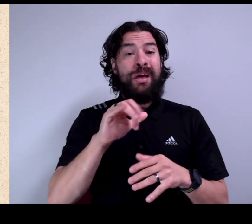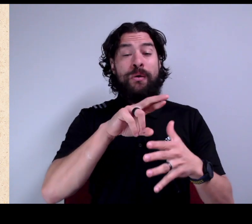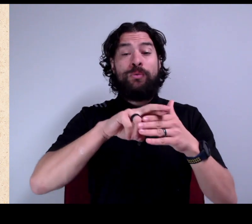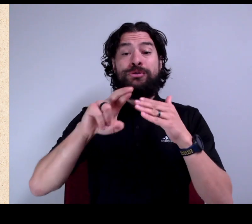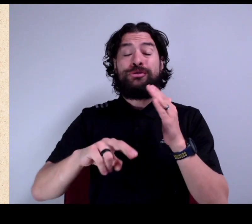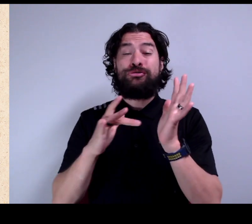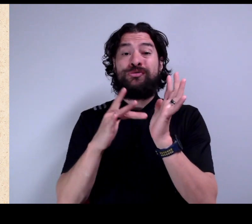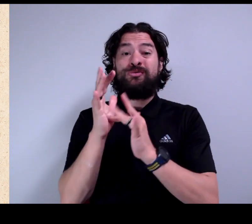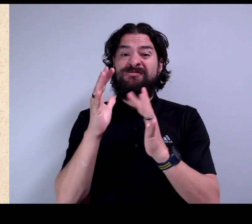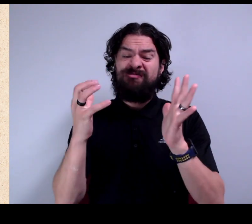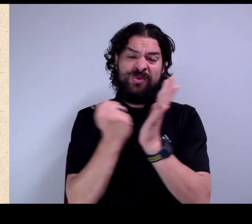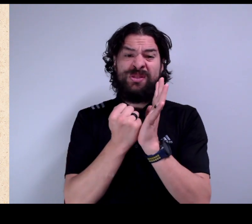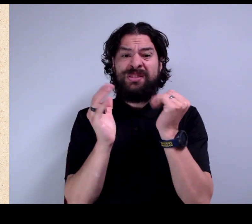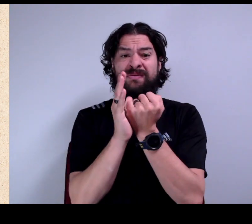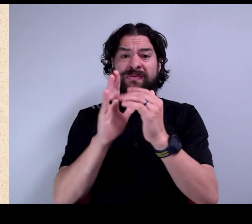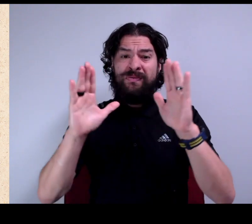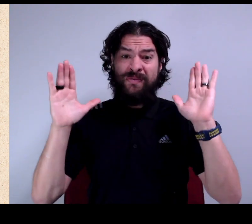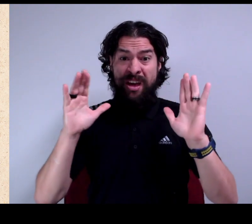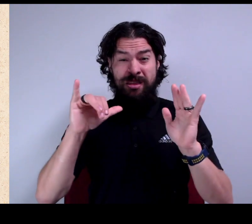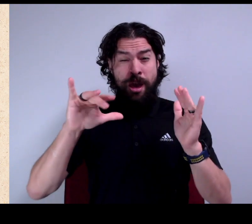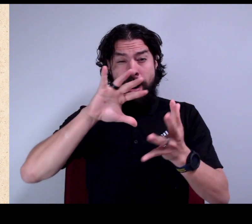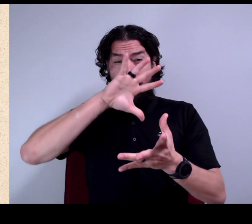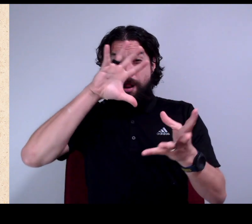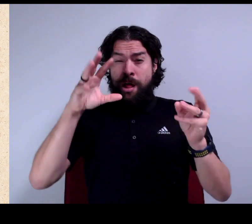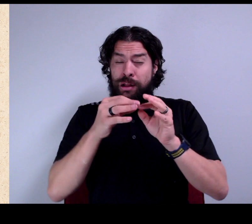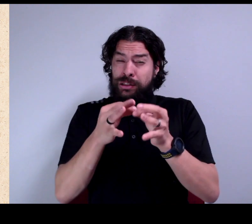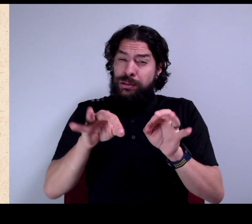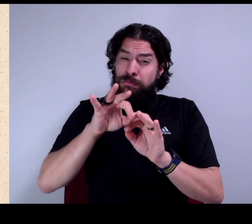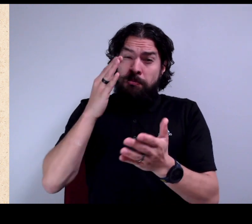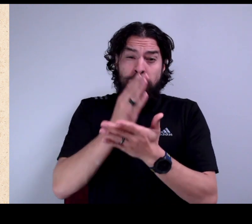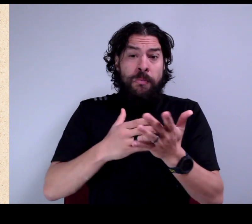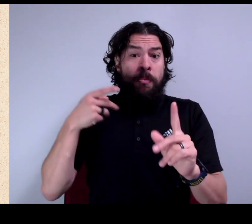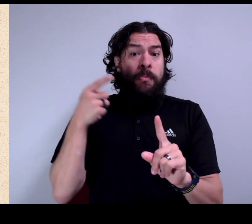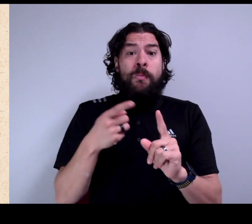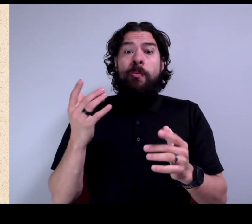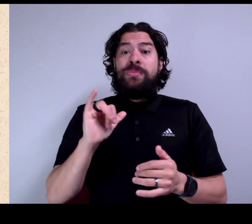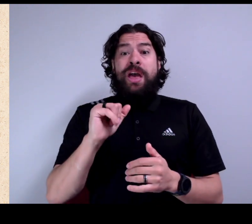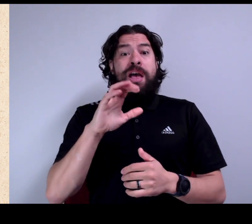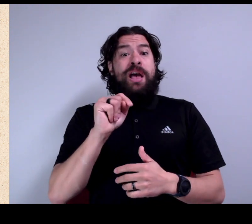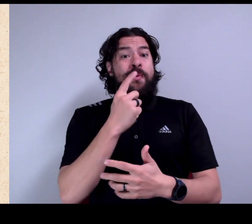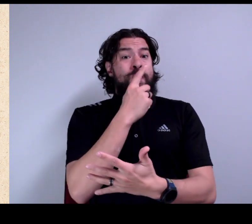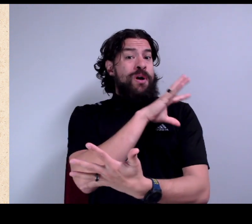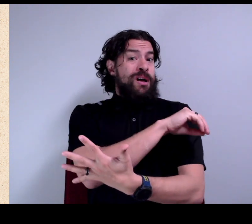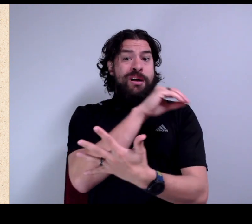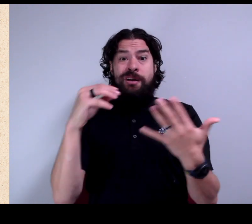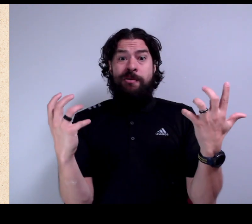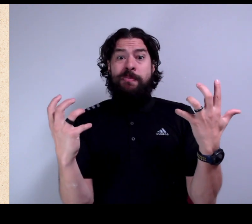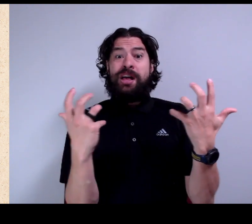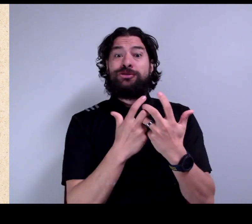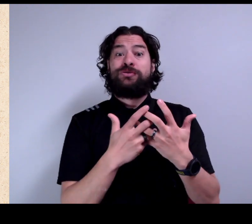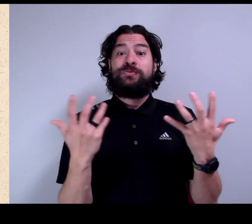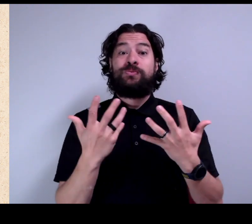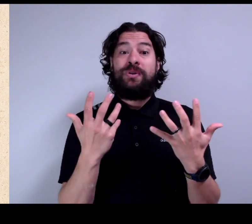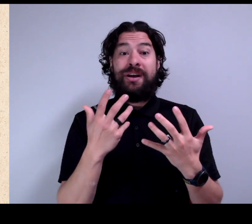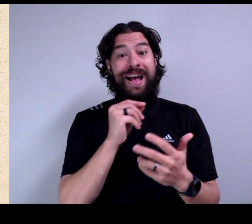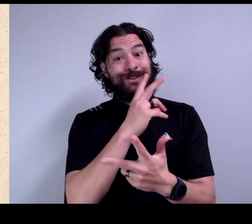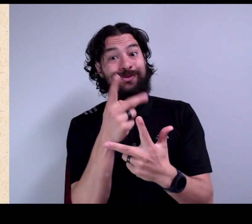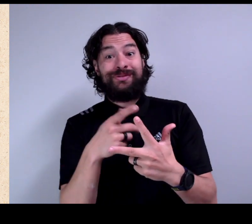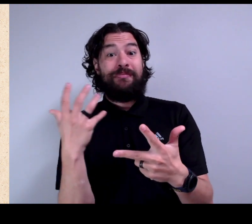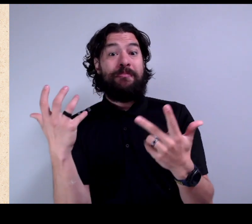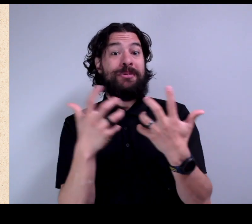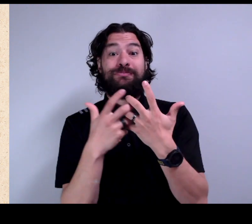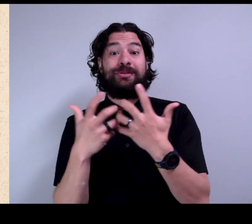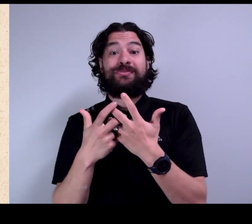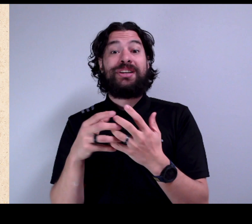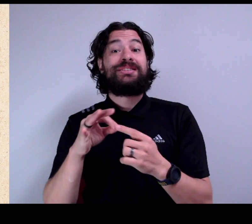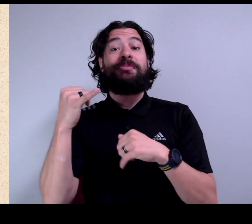all resulting in Jesus' crucifixion. And it culminates in a key scene that matches the important scenes from Acts 1 and 2,